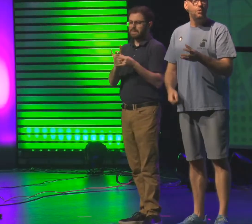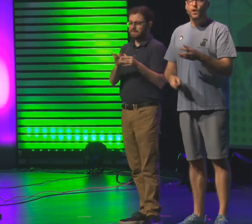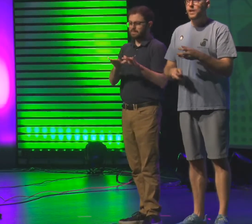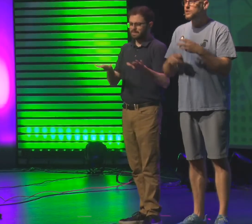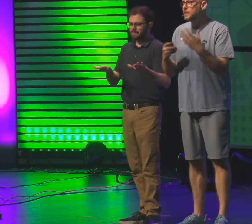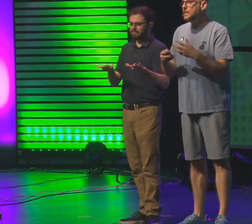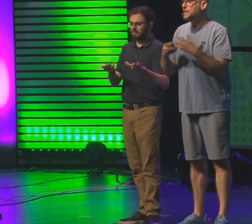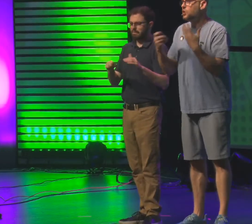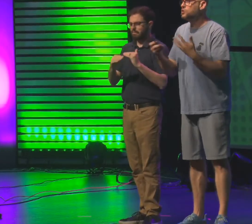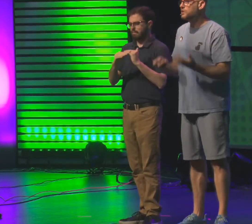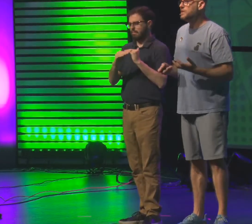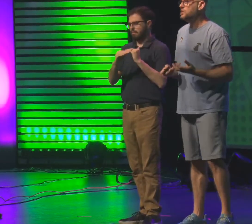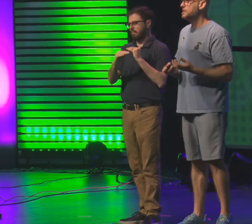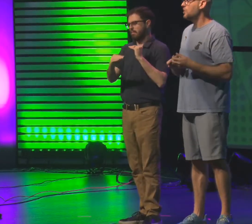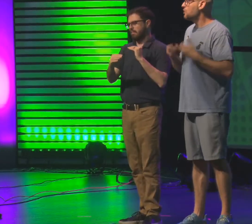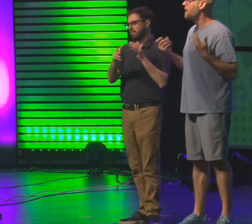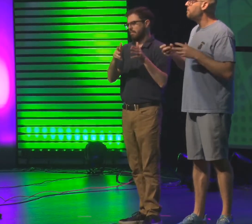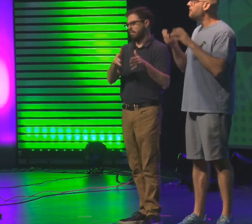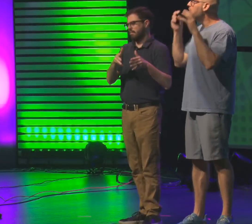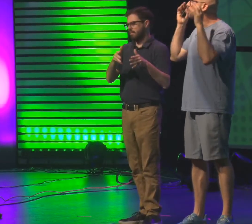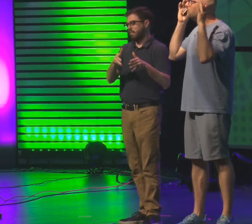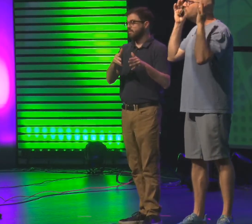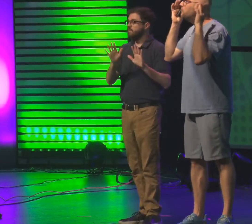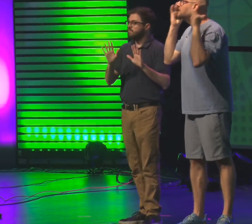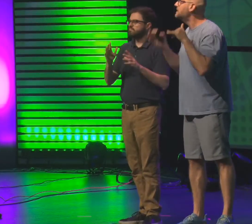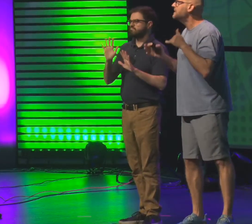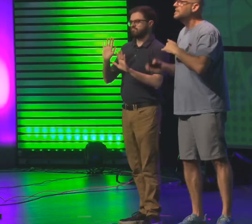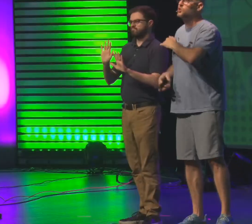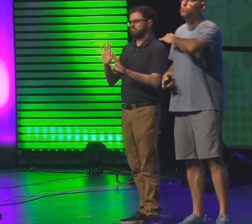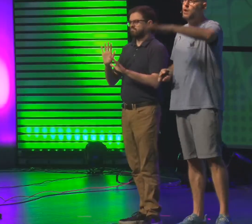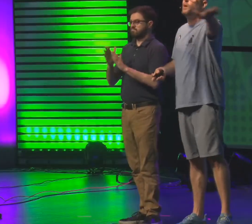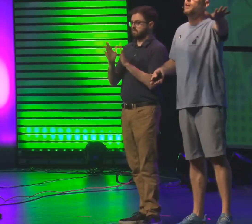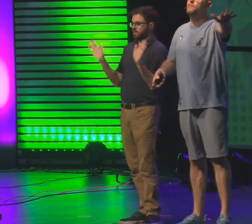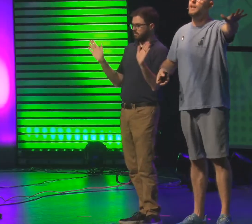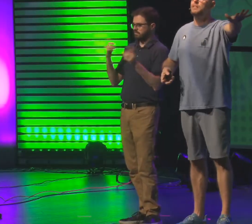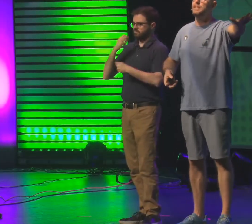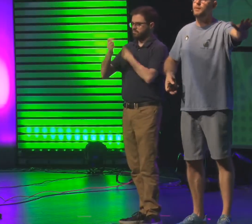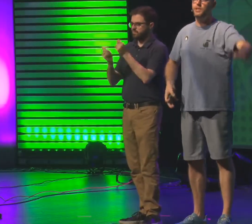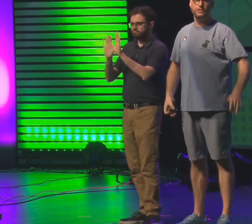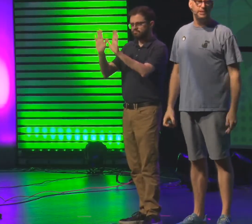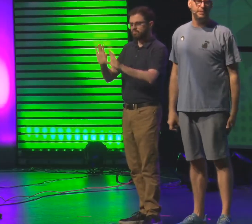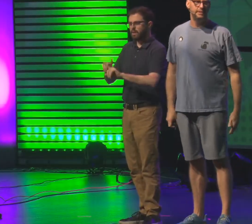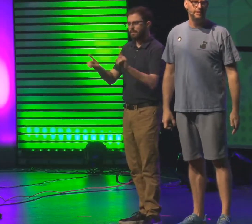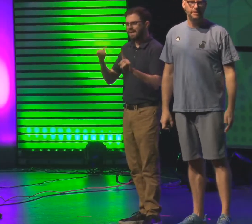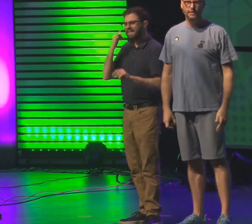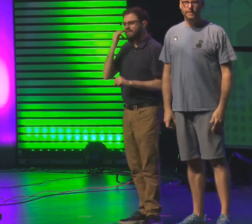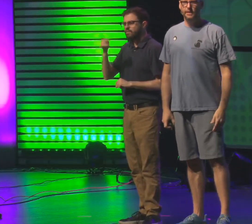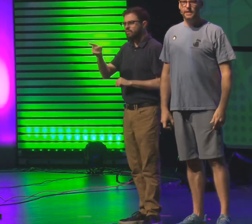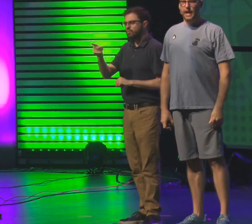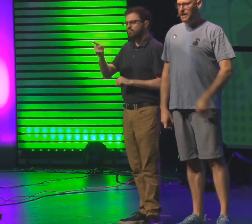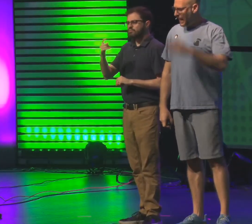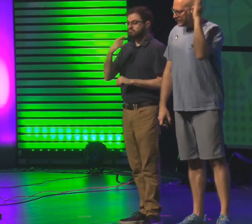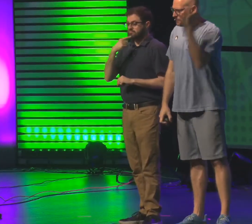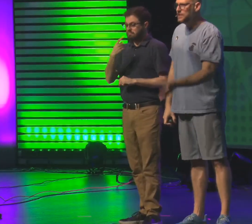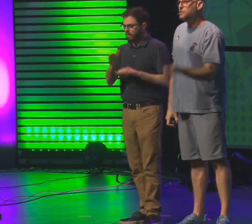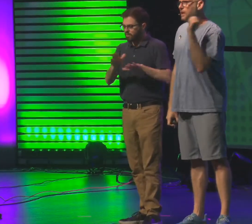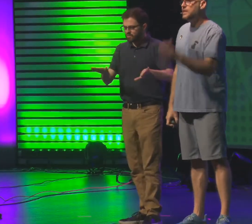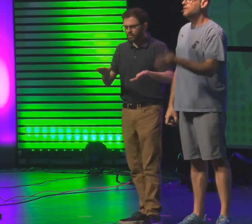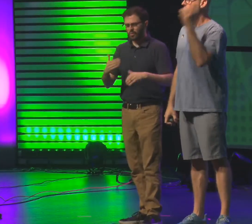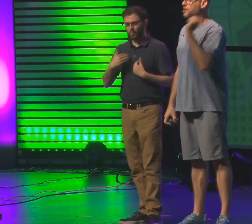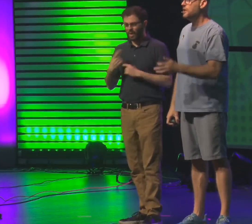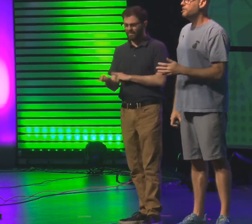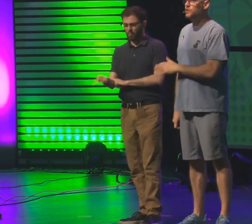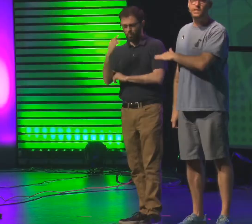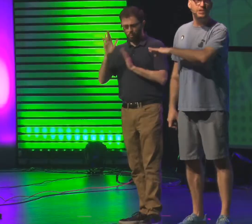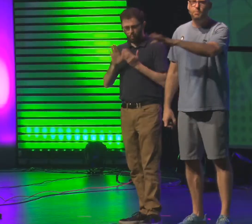Right? So here's the thing, like those traditions are great, but if you insist that there's one way our family celebrates Christmas, and it has to be this way